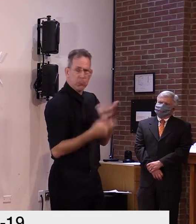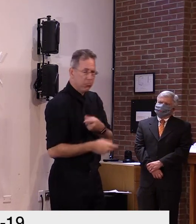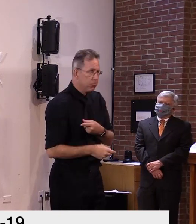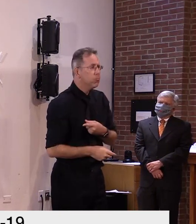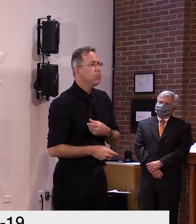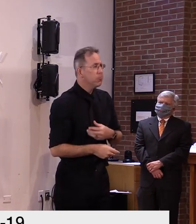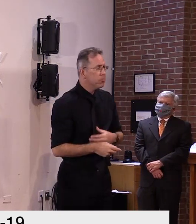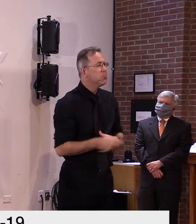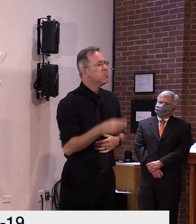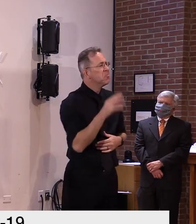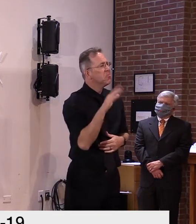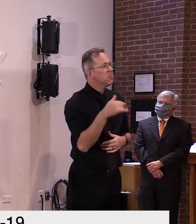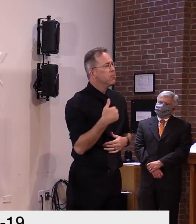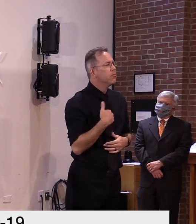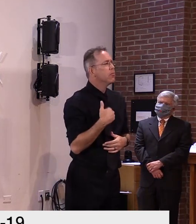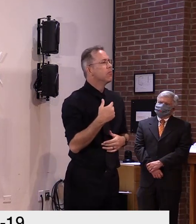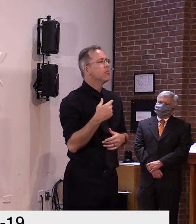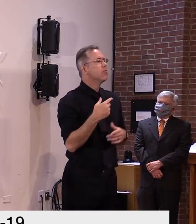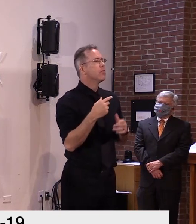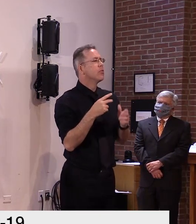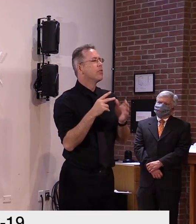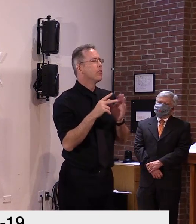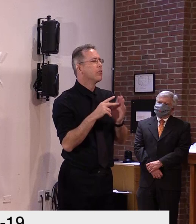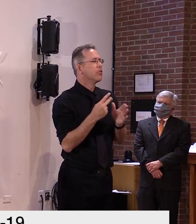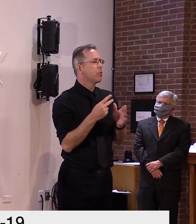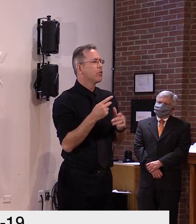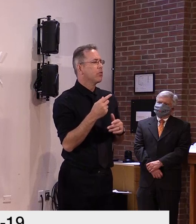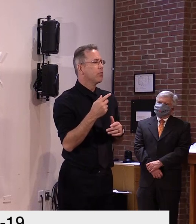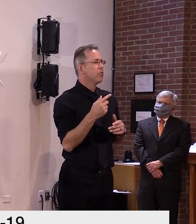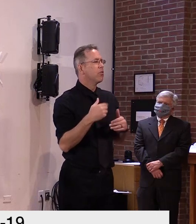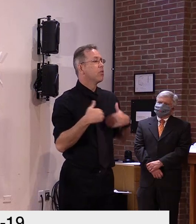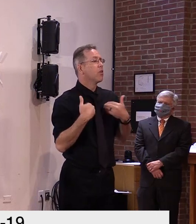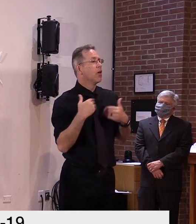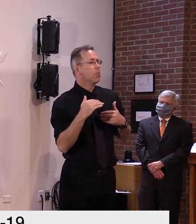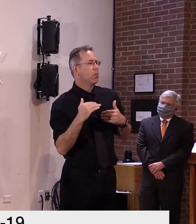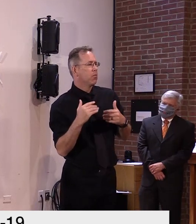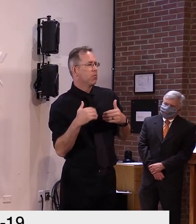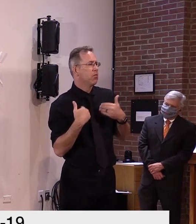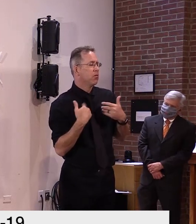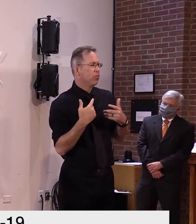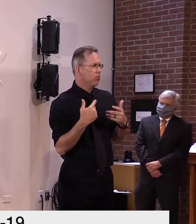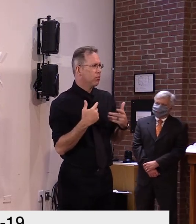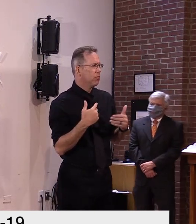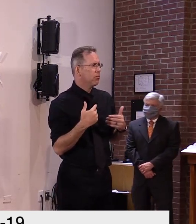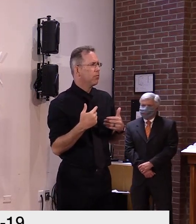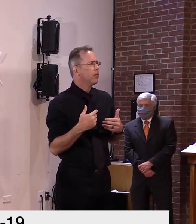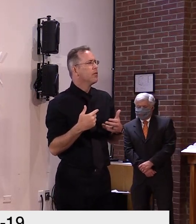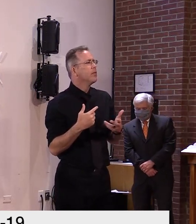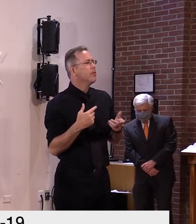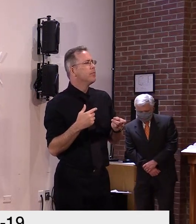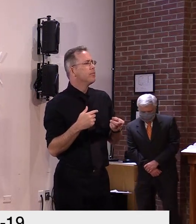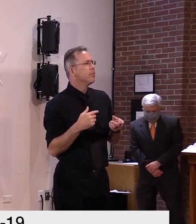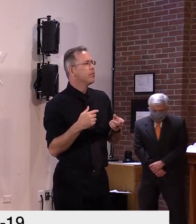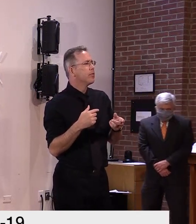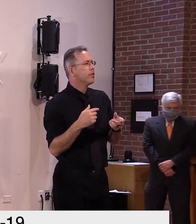our discussions about winter sports guidance. We need to probe a little further into this and understand it better.